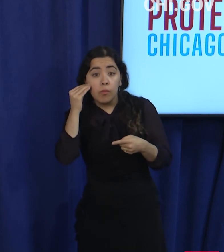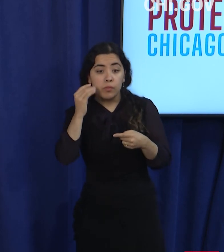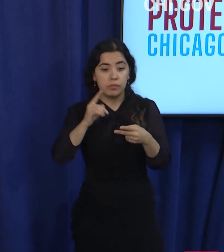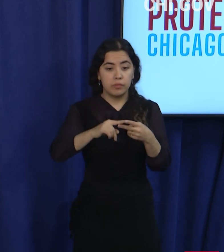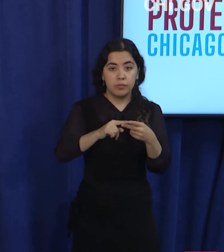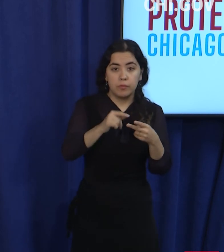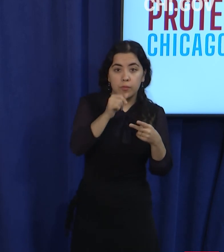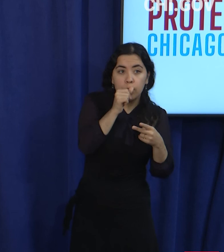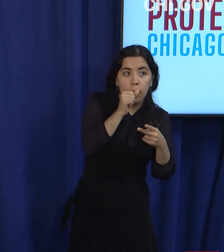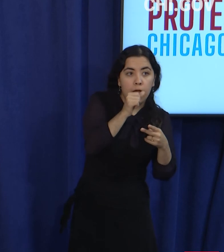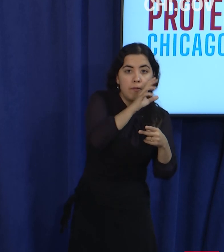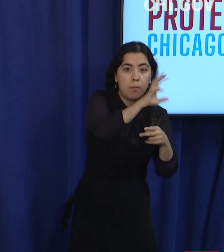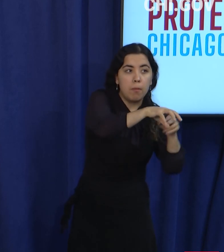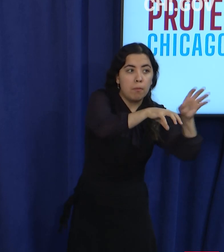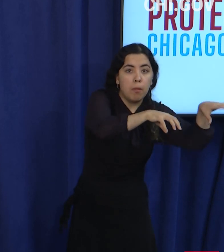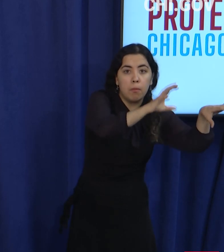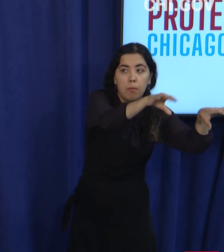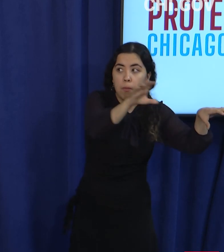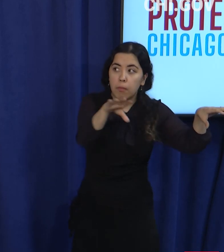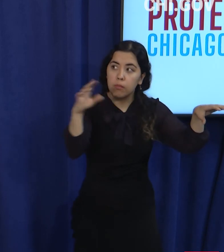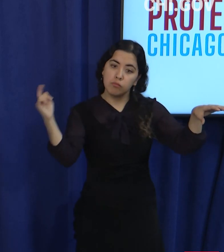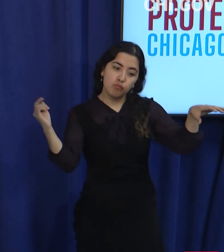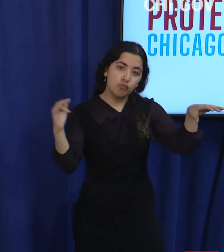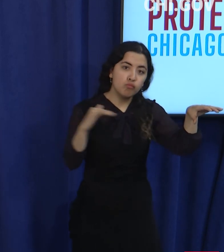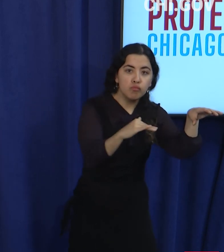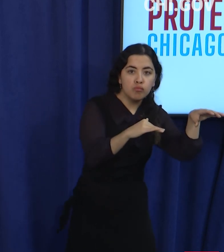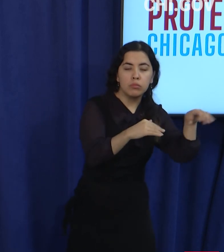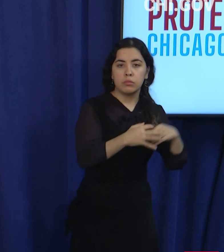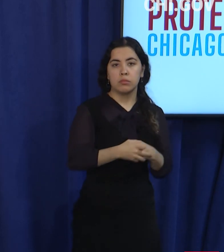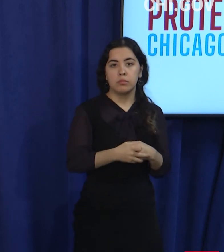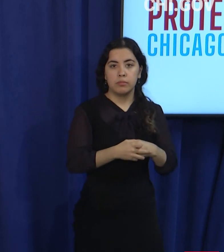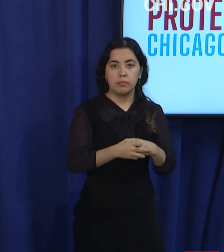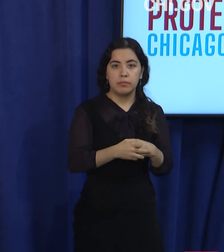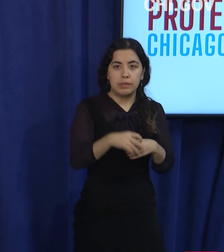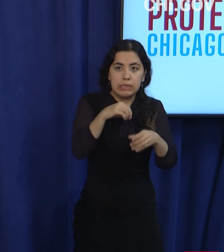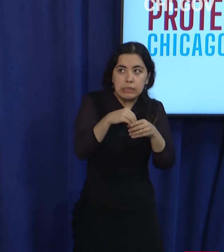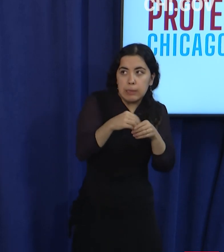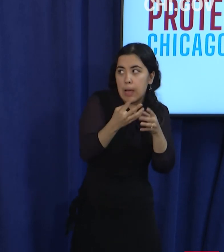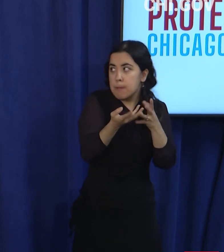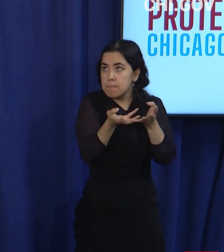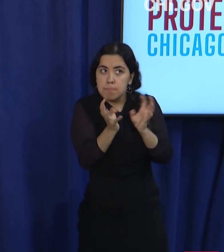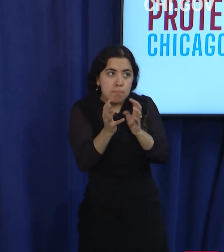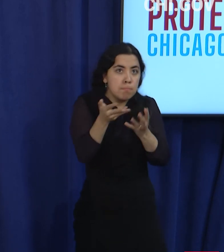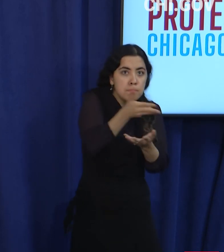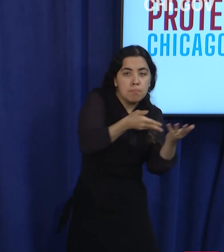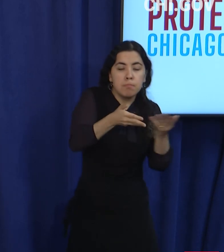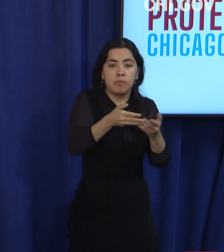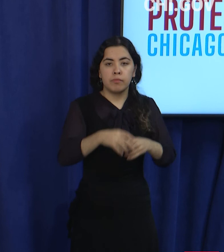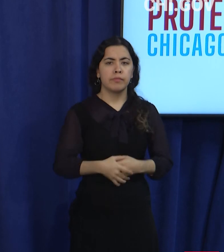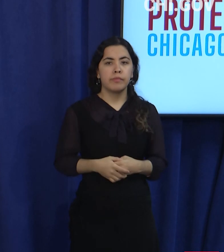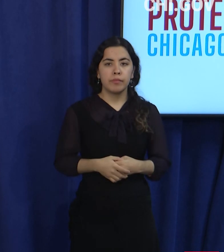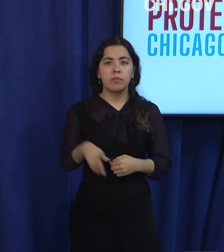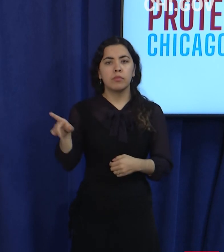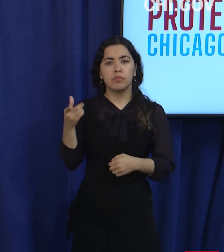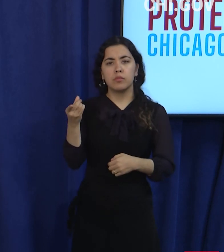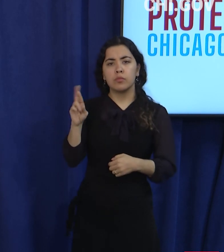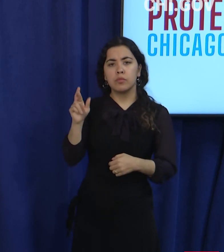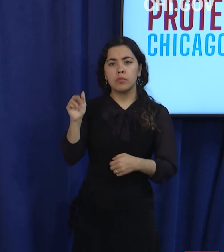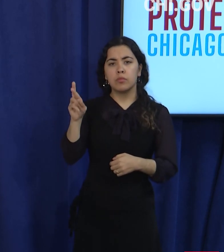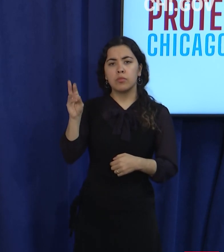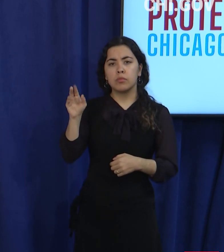And we put those restrictions in. And as the doctor already has said, I think it's a combination of things, but